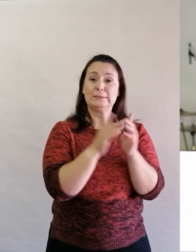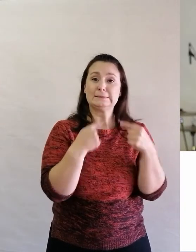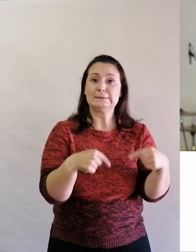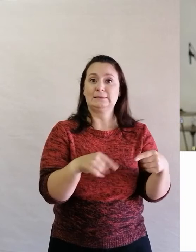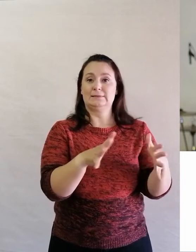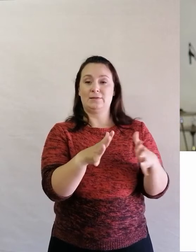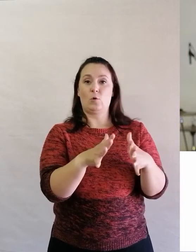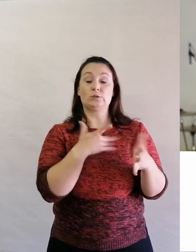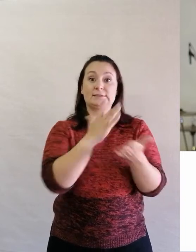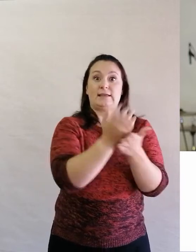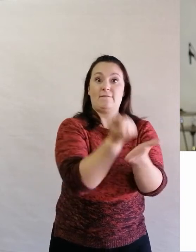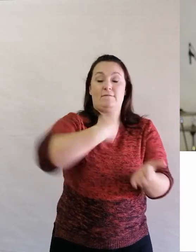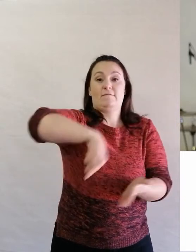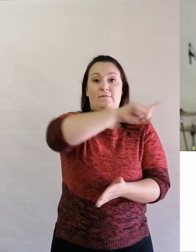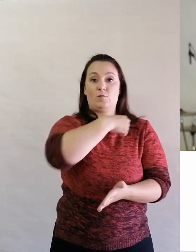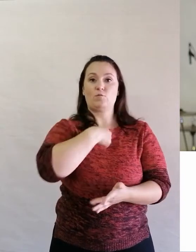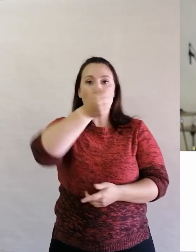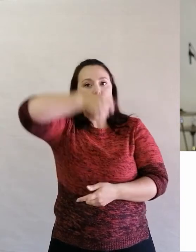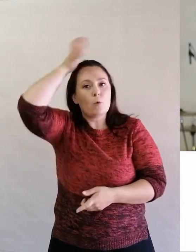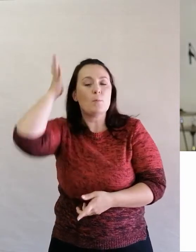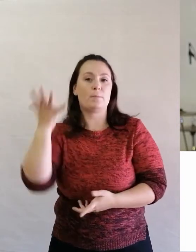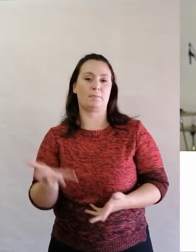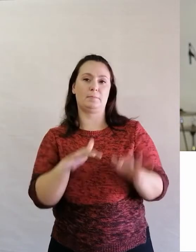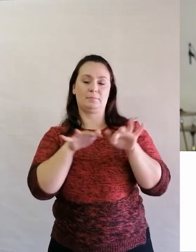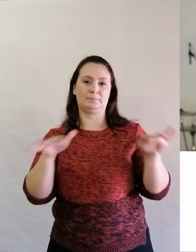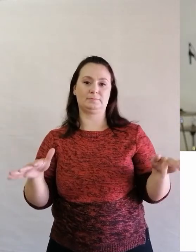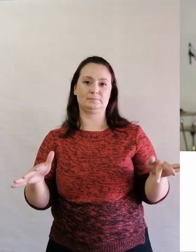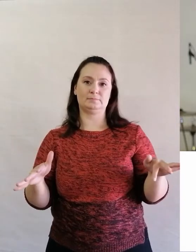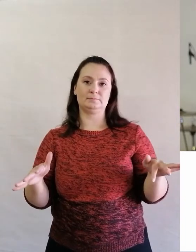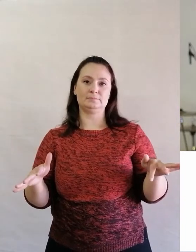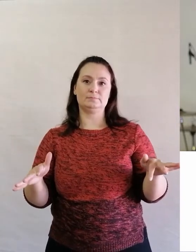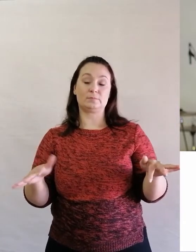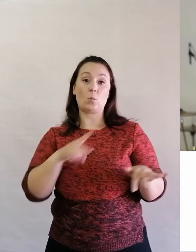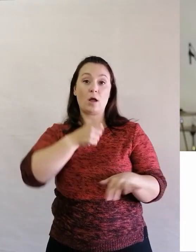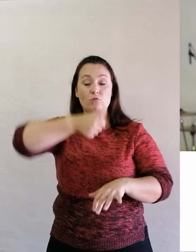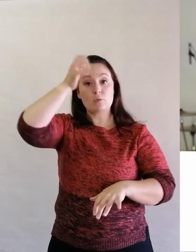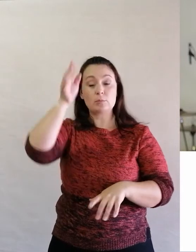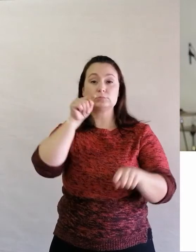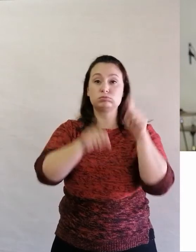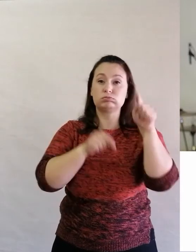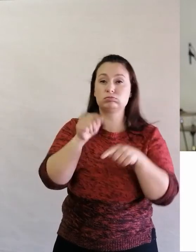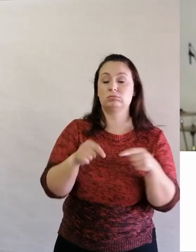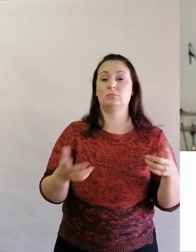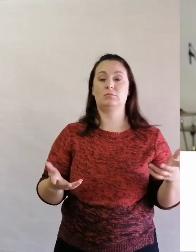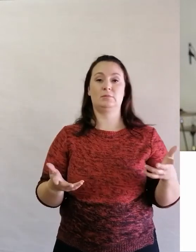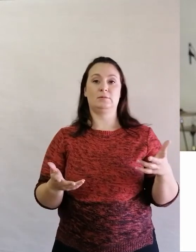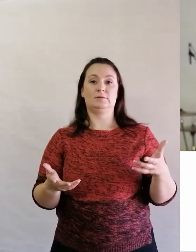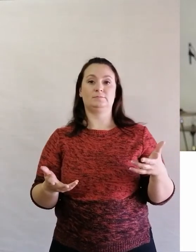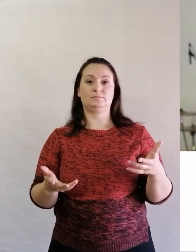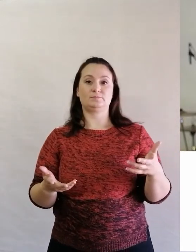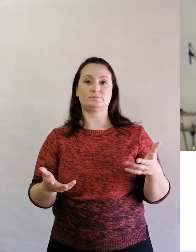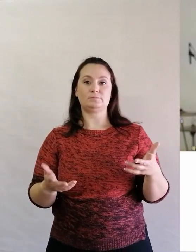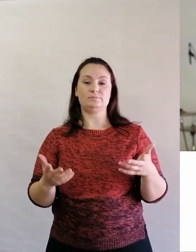Or save us as well from the Romans, you know, because they were persecuted a bunch. Save us from the